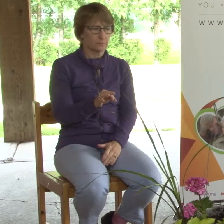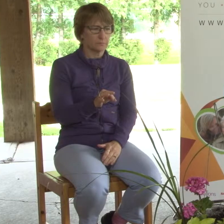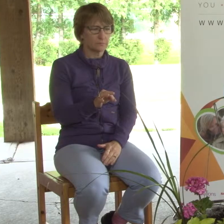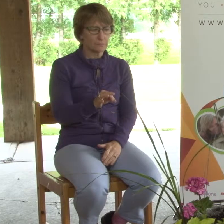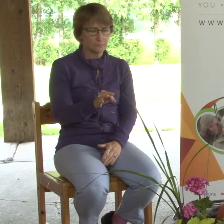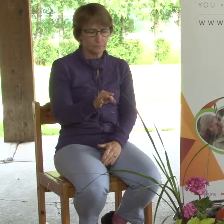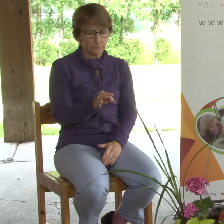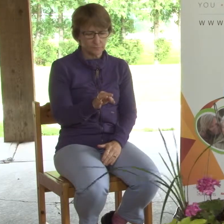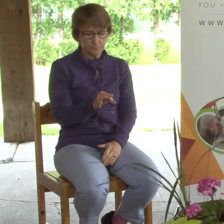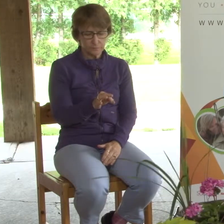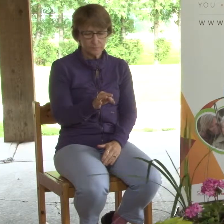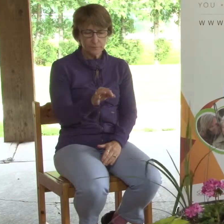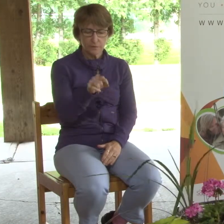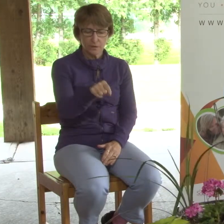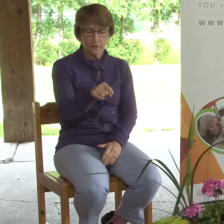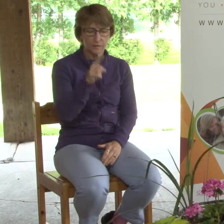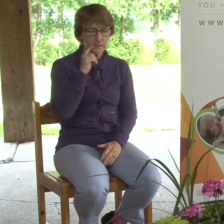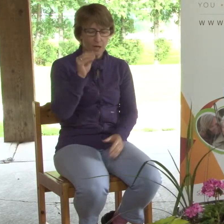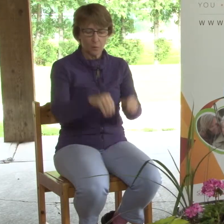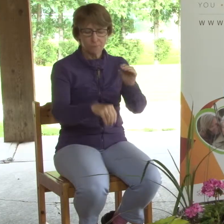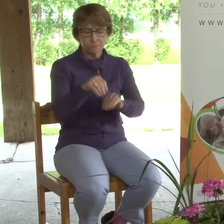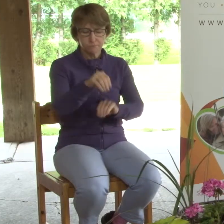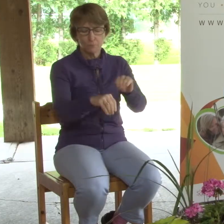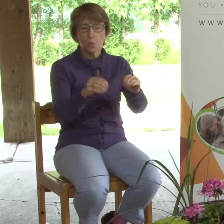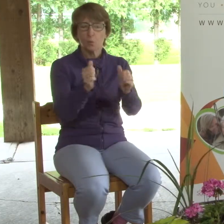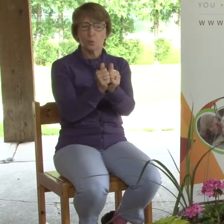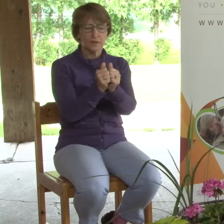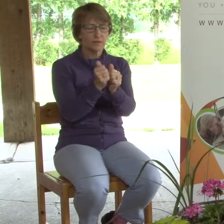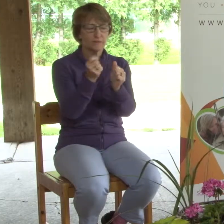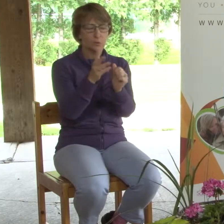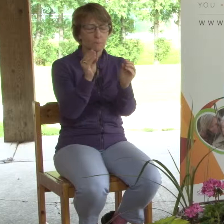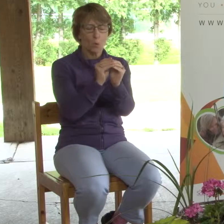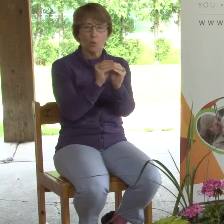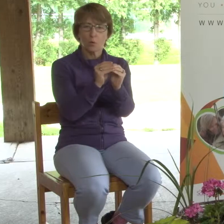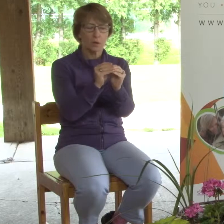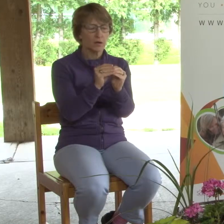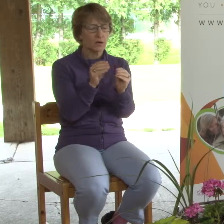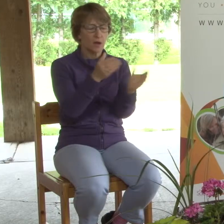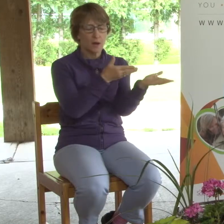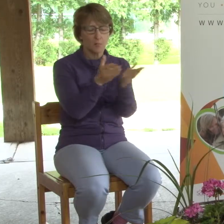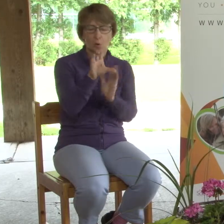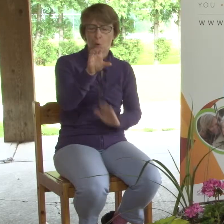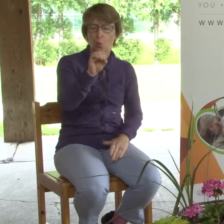I'm going to want to fill this in with a few more plants, and I have some coleus with me.